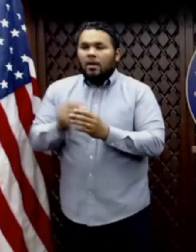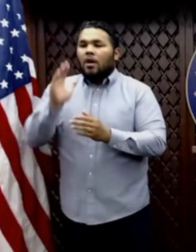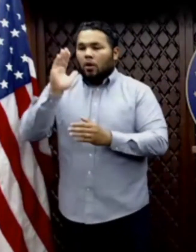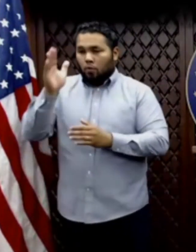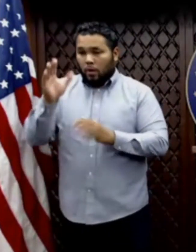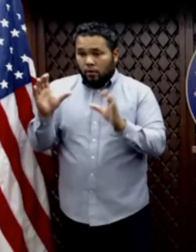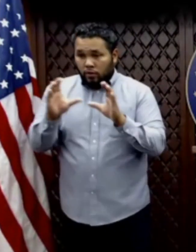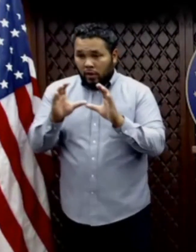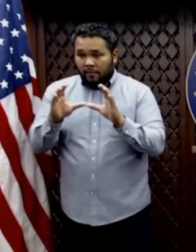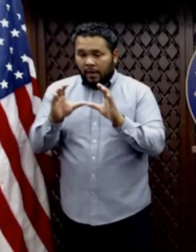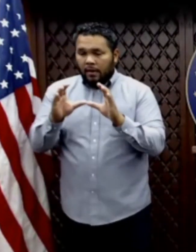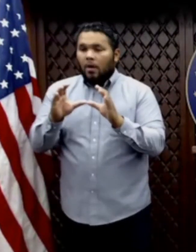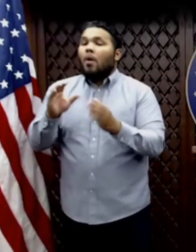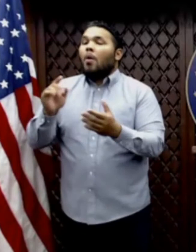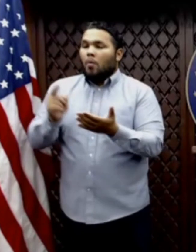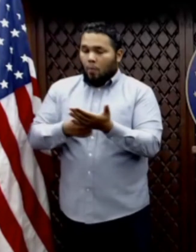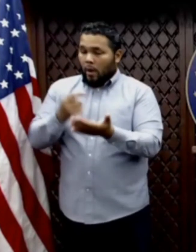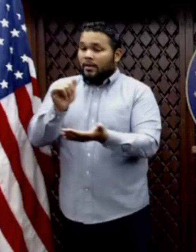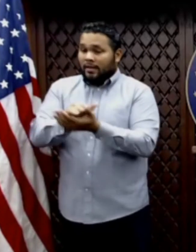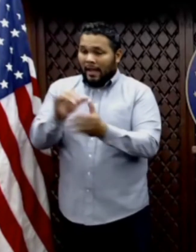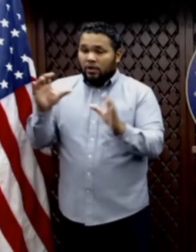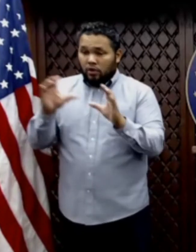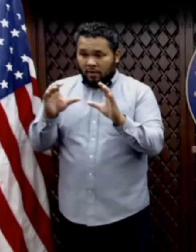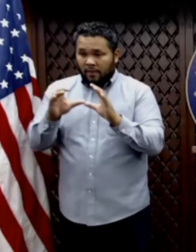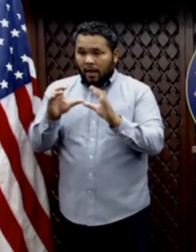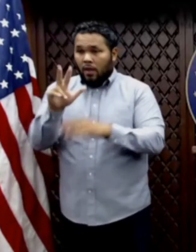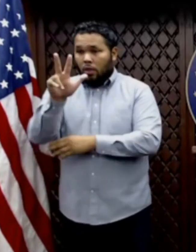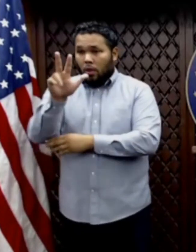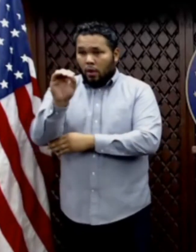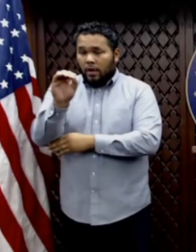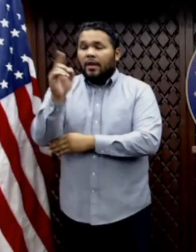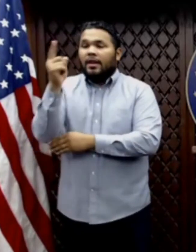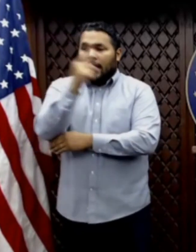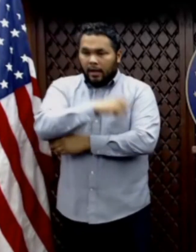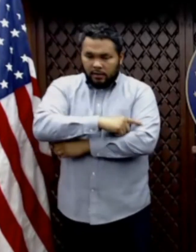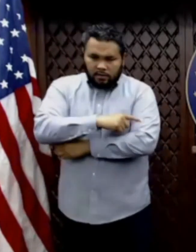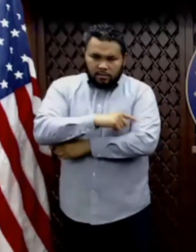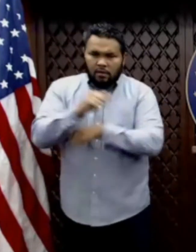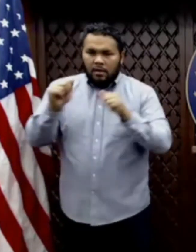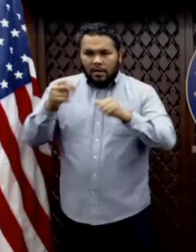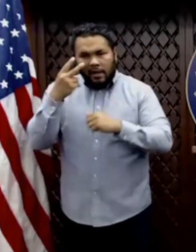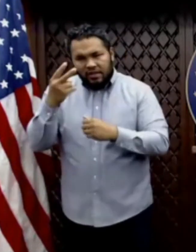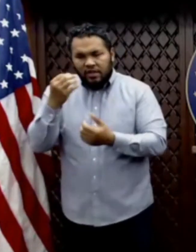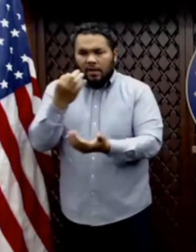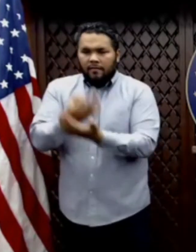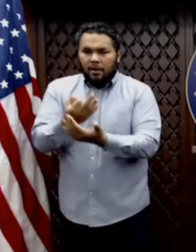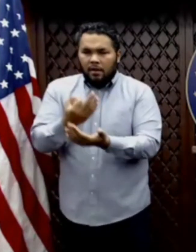And once that's certified, I think within 30 days, we can see the funds